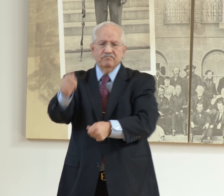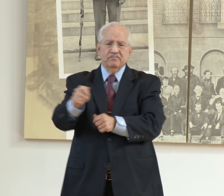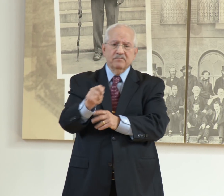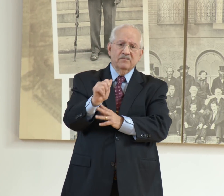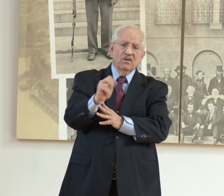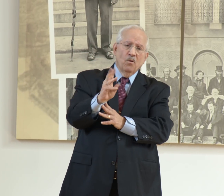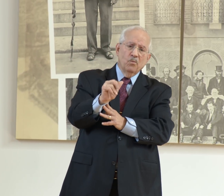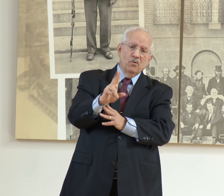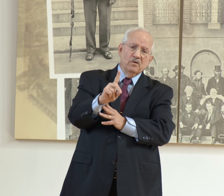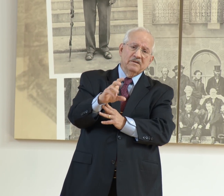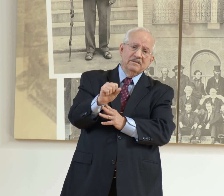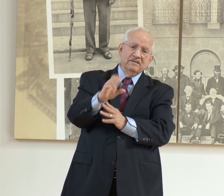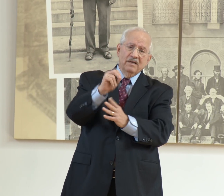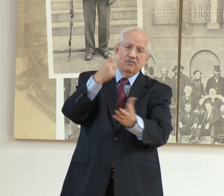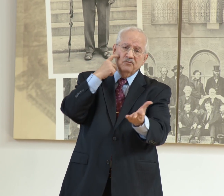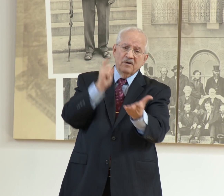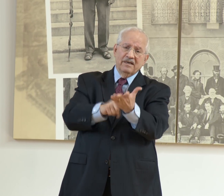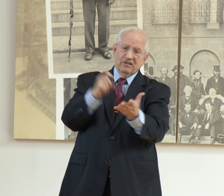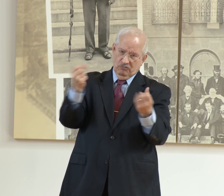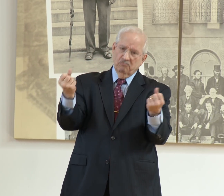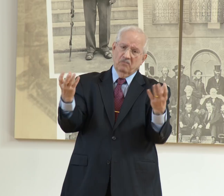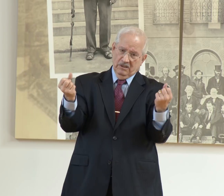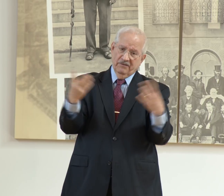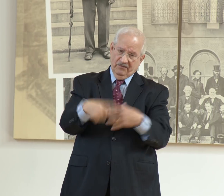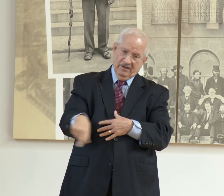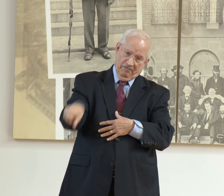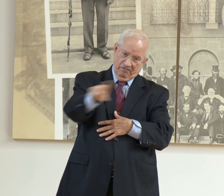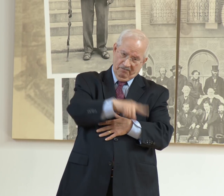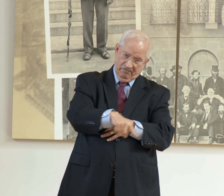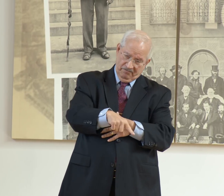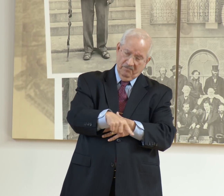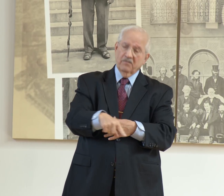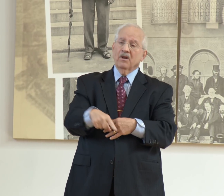Among his numerous awards and recognition,